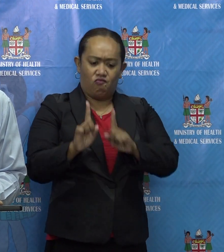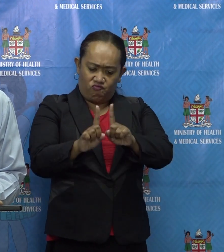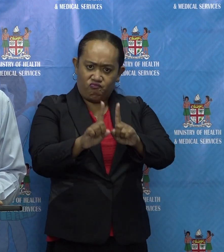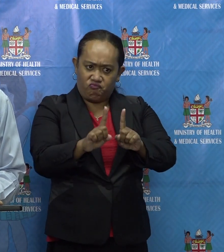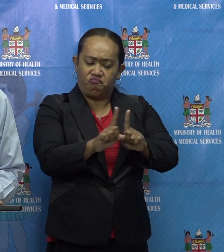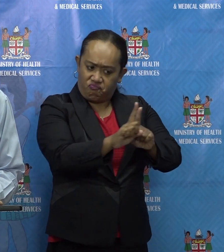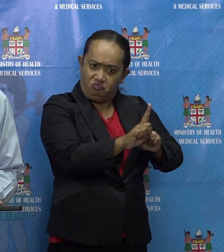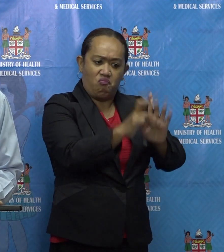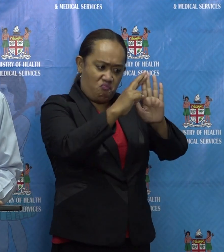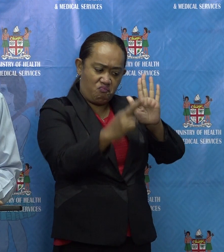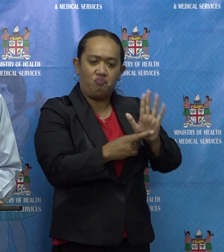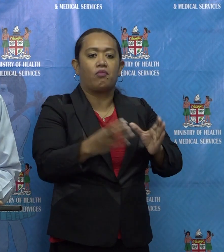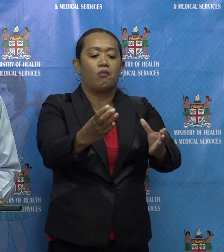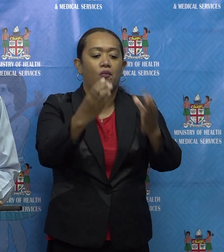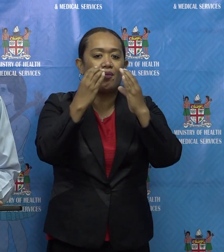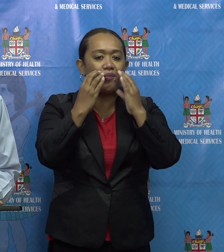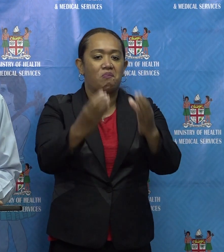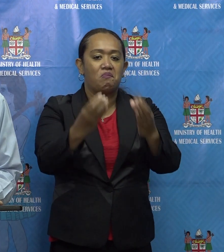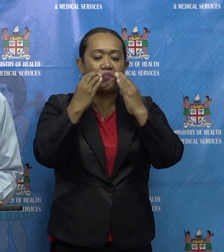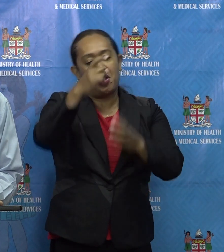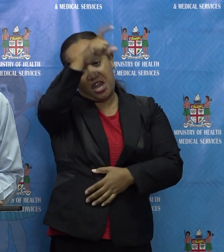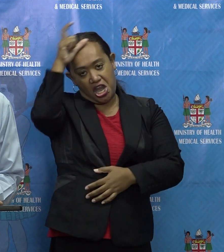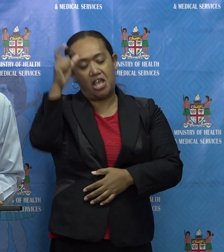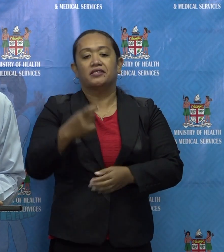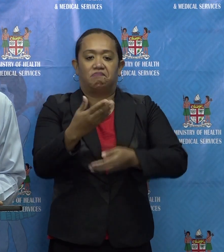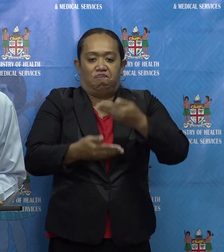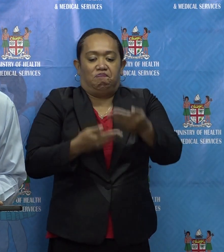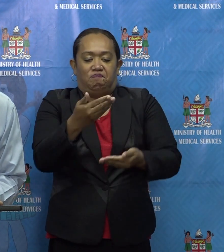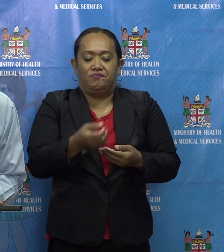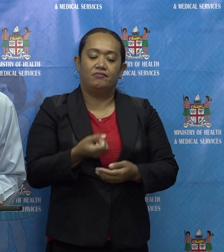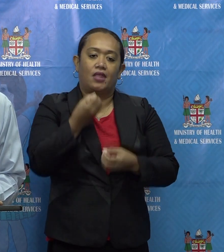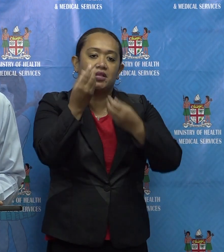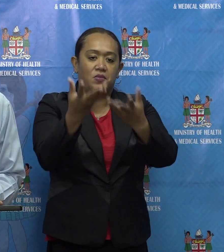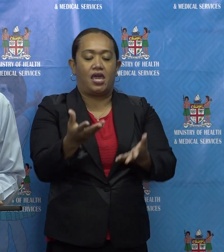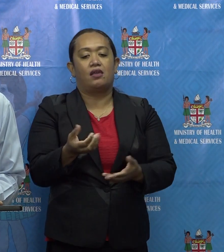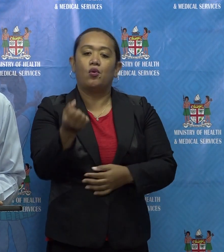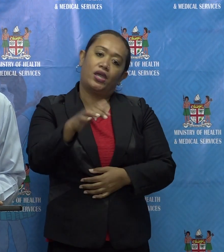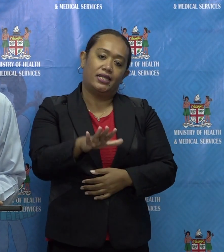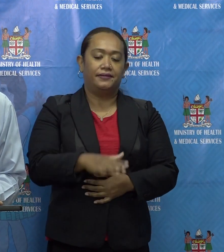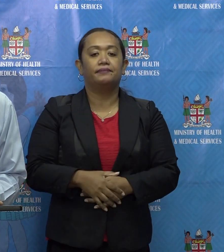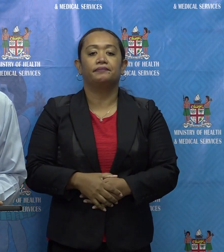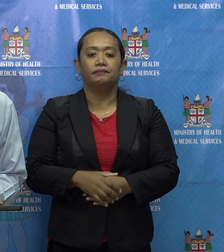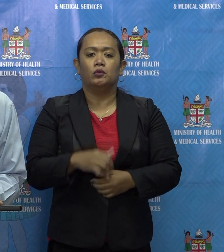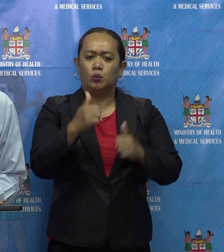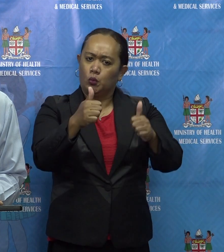wearing. This is a positive sign, though we are still aggressively tracing her movements and identifying all those that she has